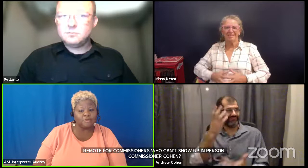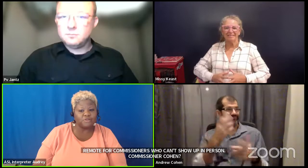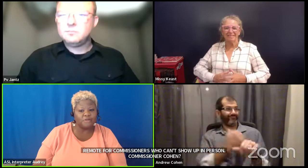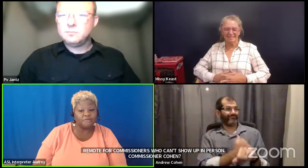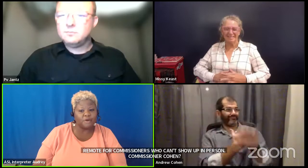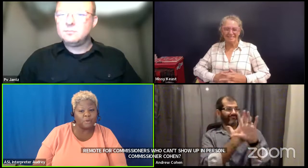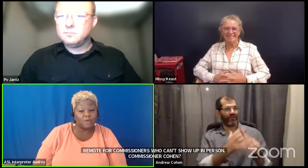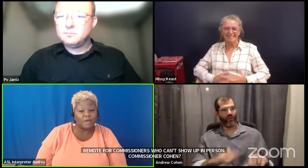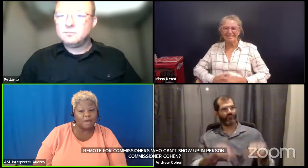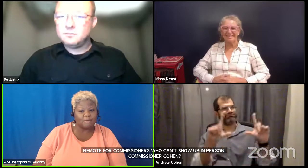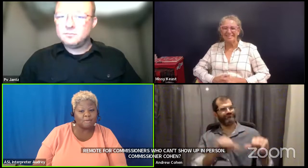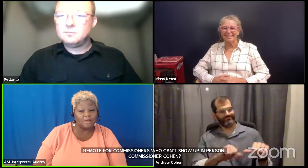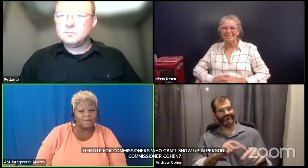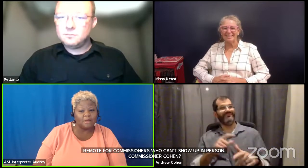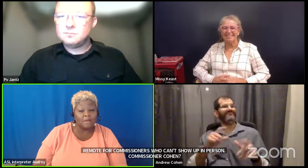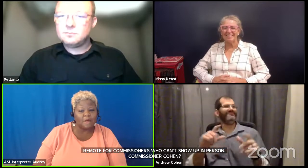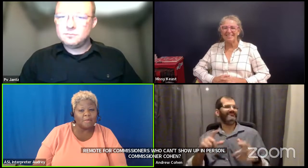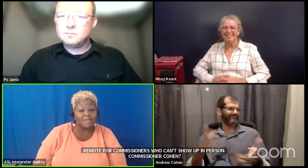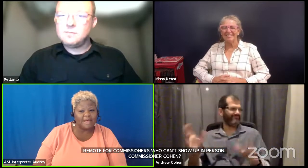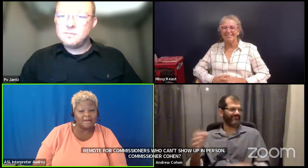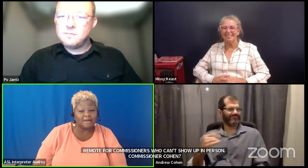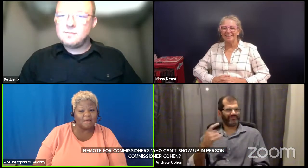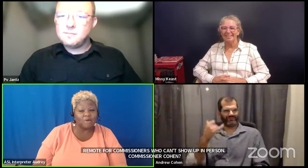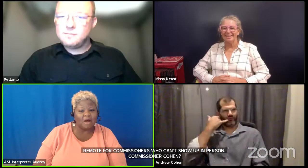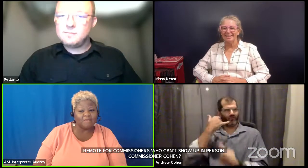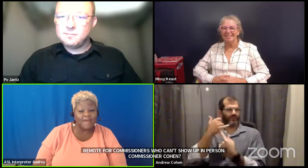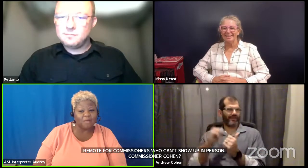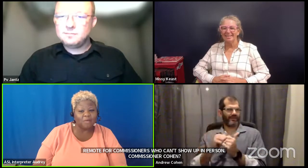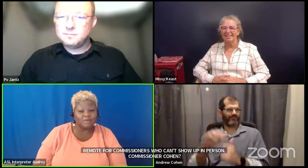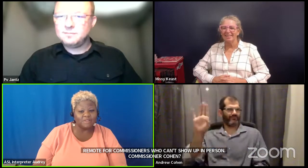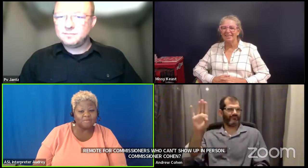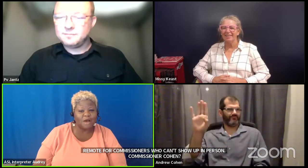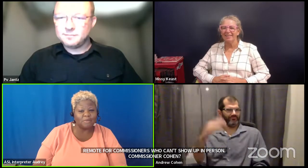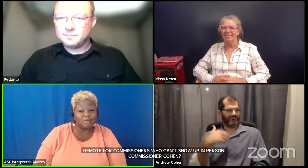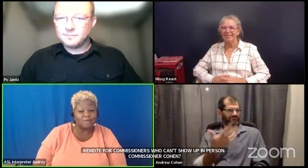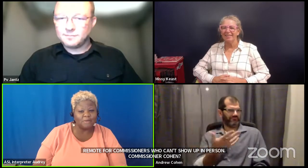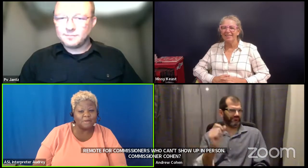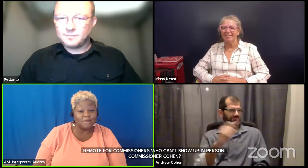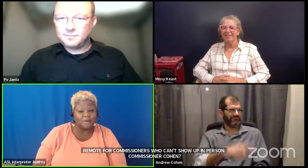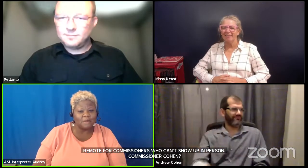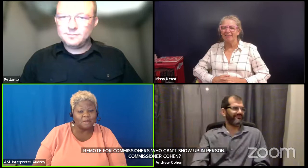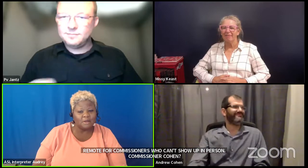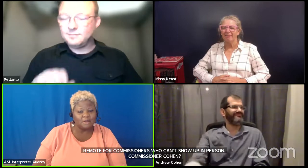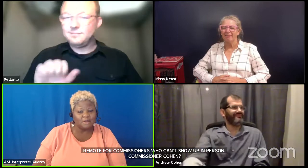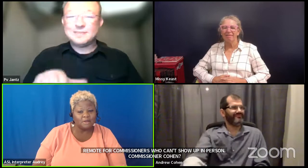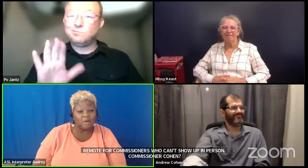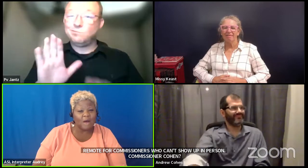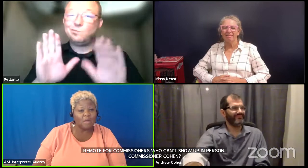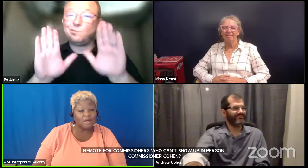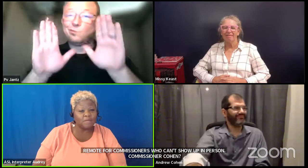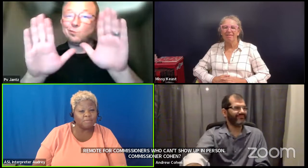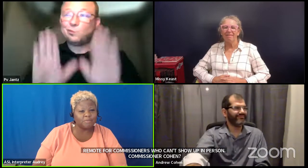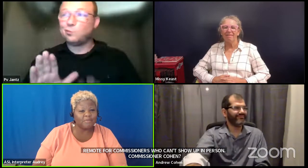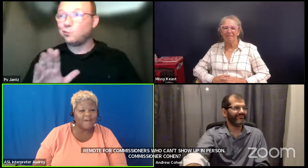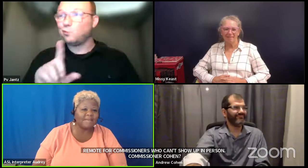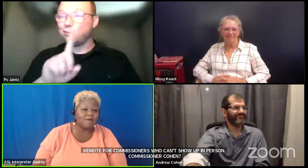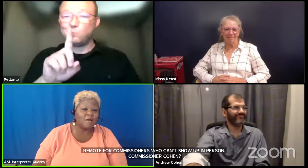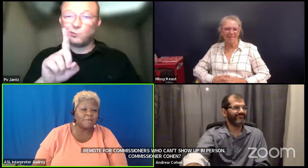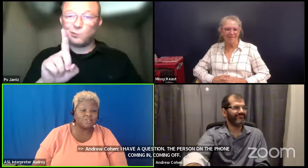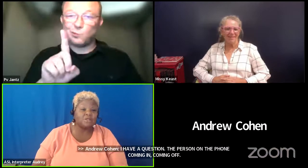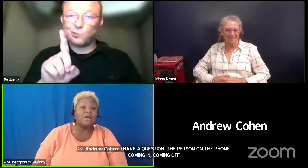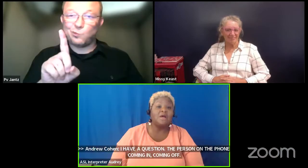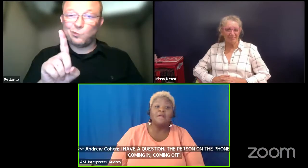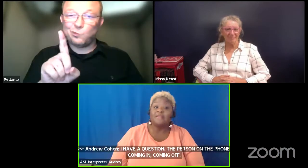The person on the phone coming in, coming off, that would present a problem. So how are we going to provide